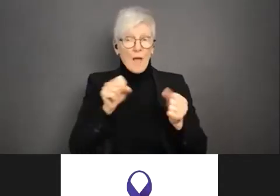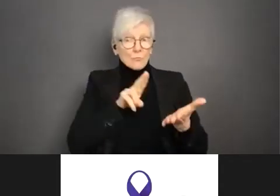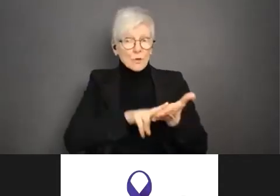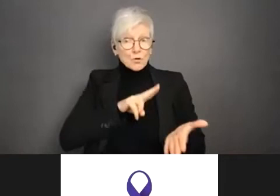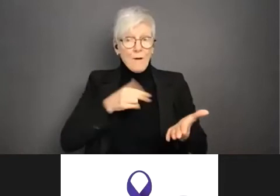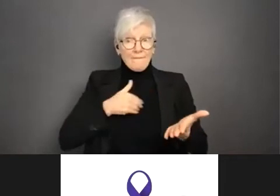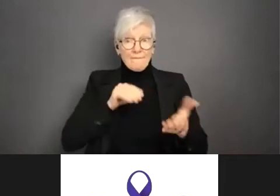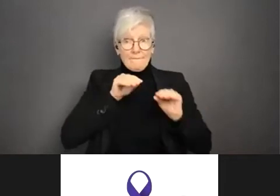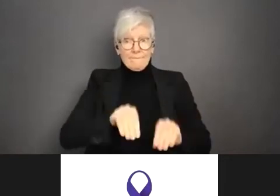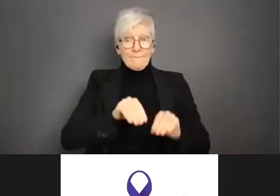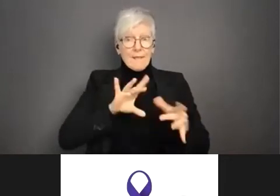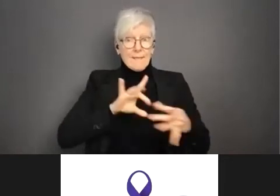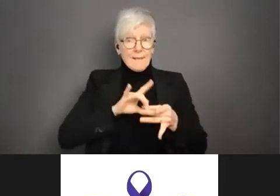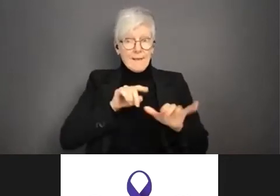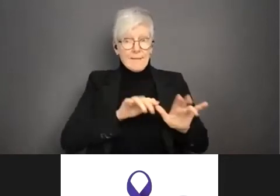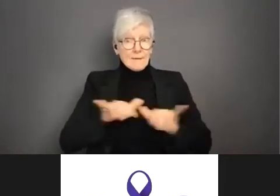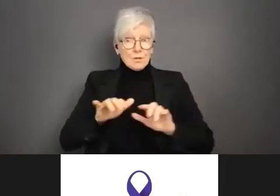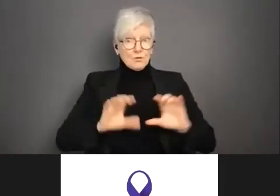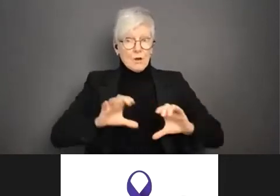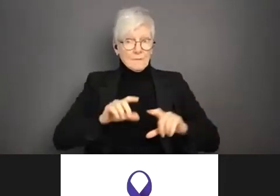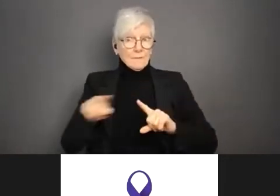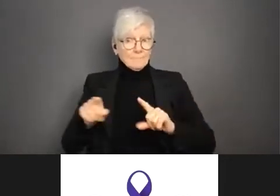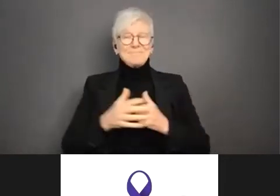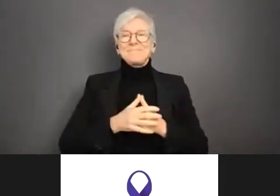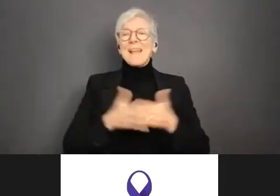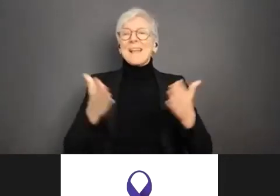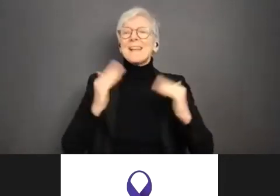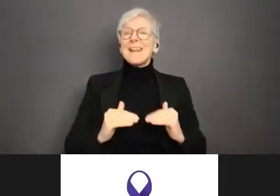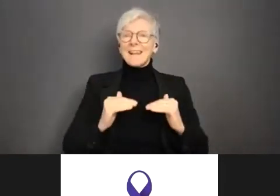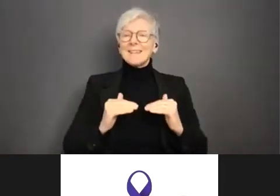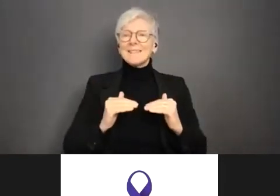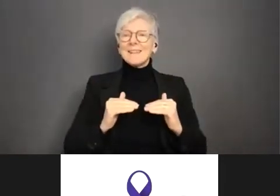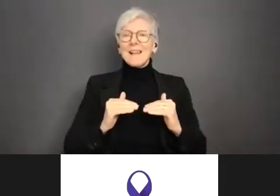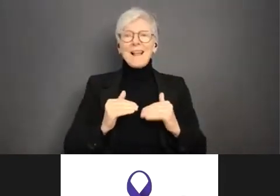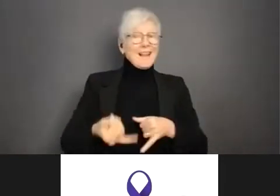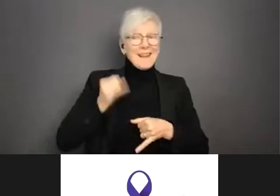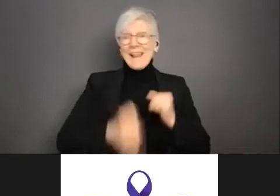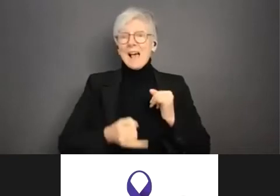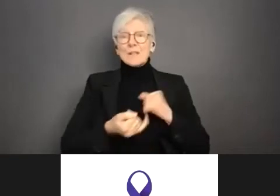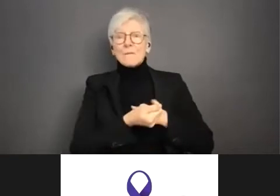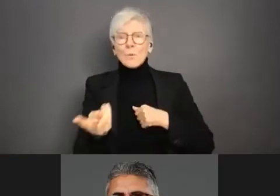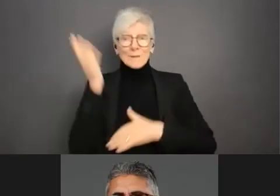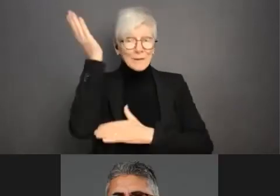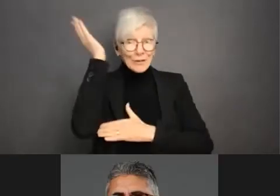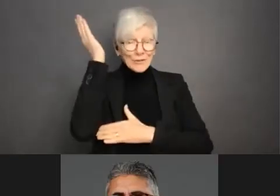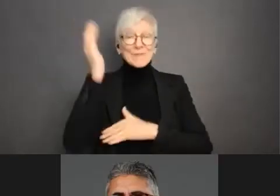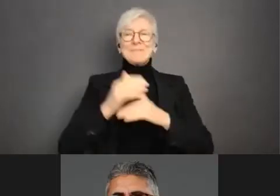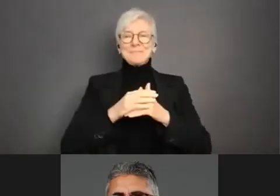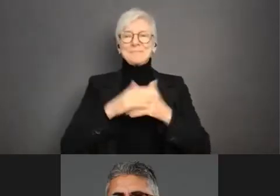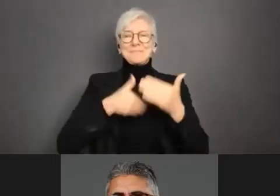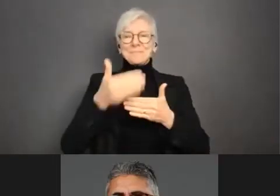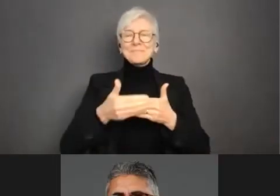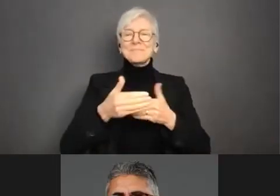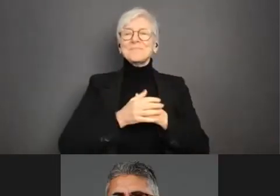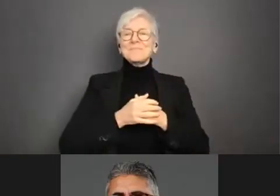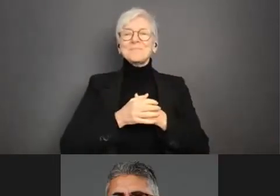So we move to our last set of speakers for today to close the presentation